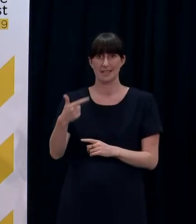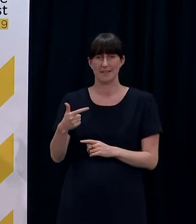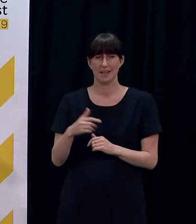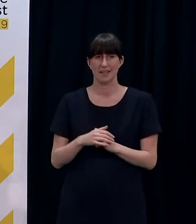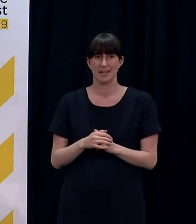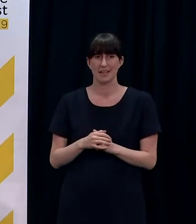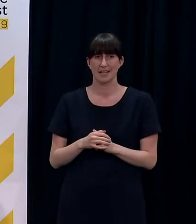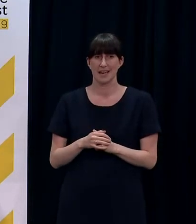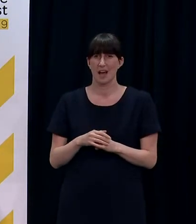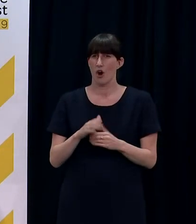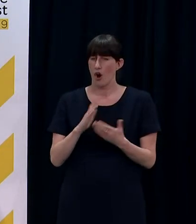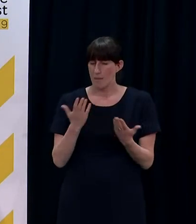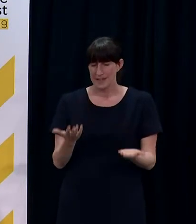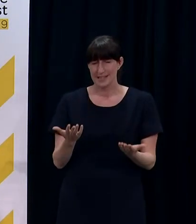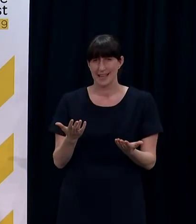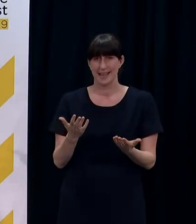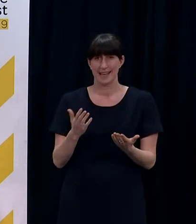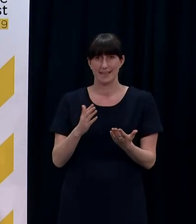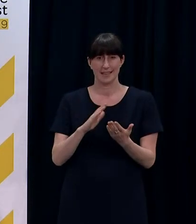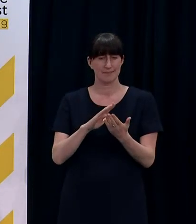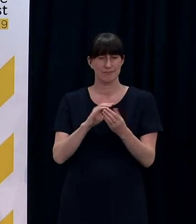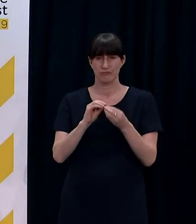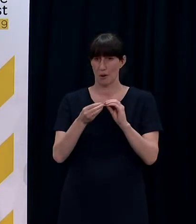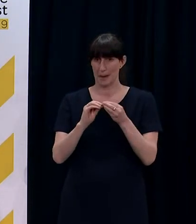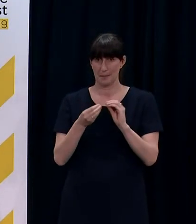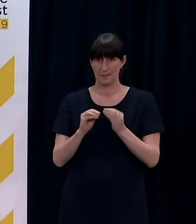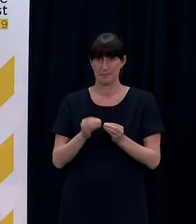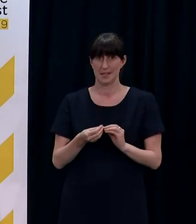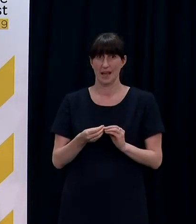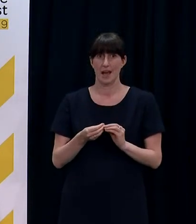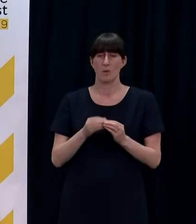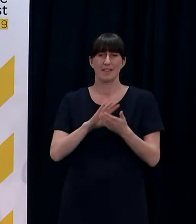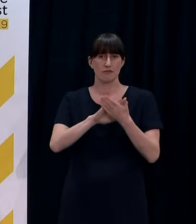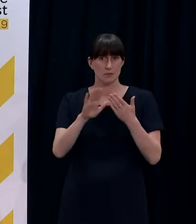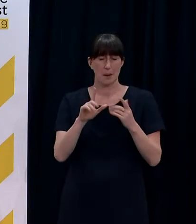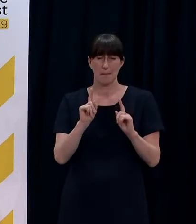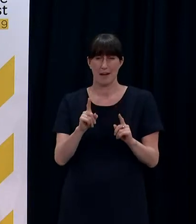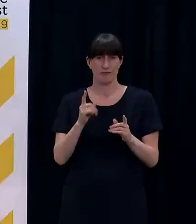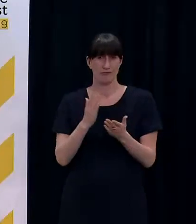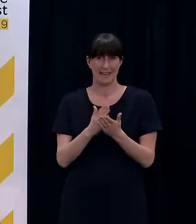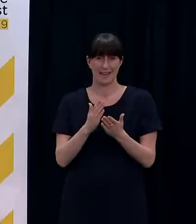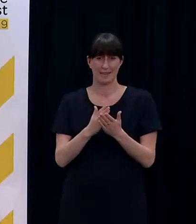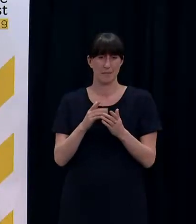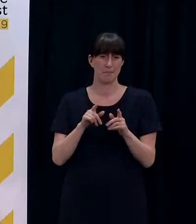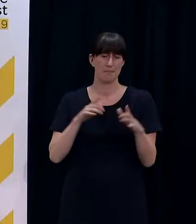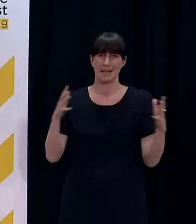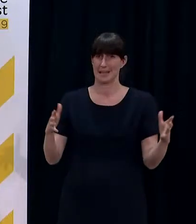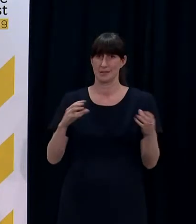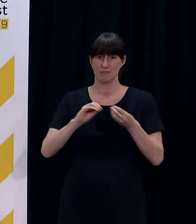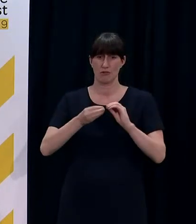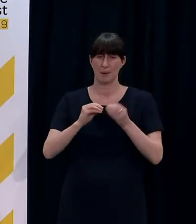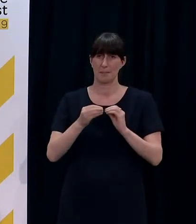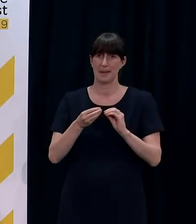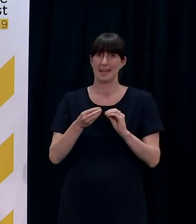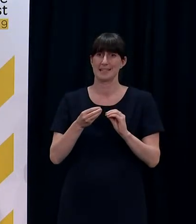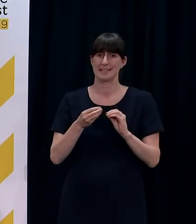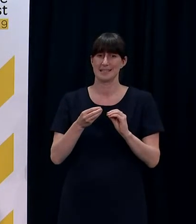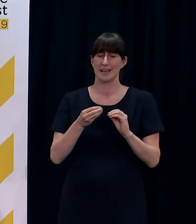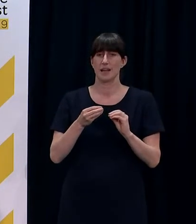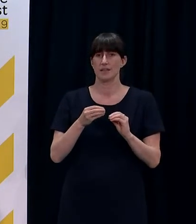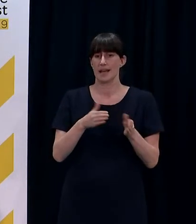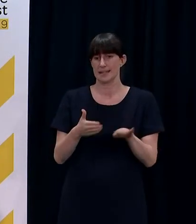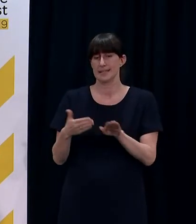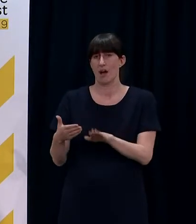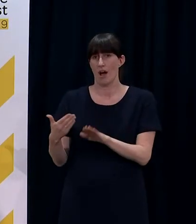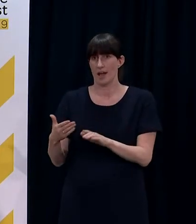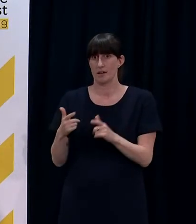transparency and other issues, but plainly animal welfare is the main game. What's an acceptable level to the government of greyhound deaths each year? Look, I'm not going